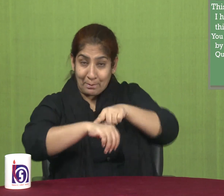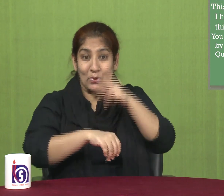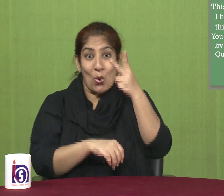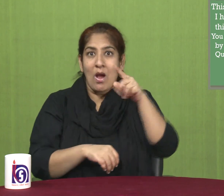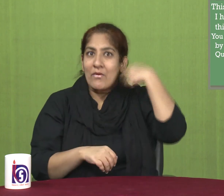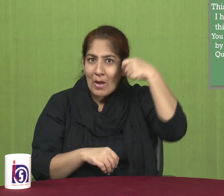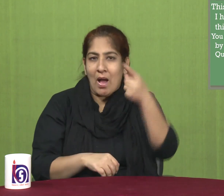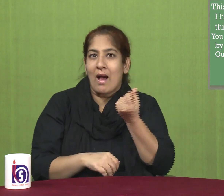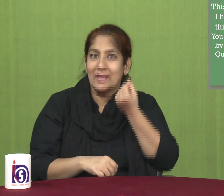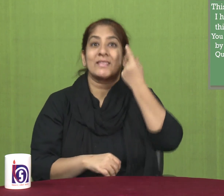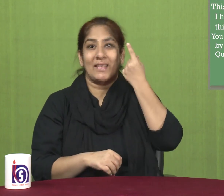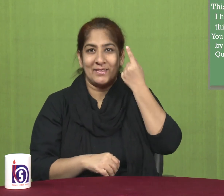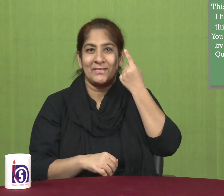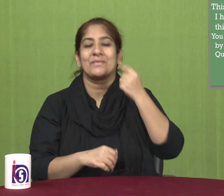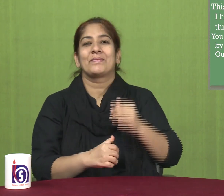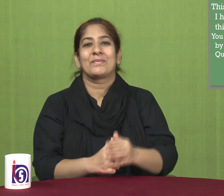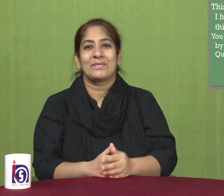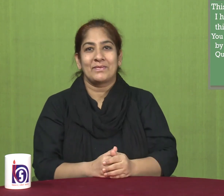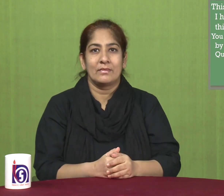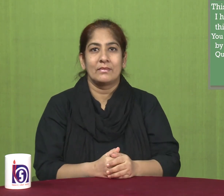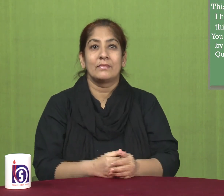This was part 2 of this lesson.